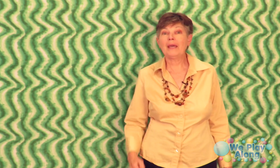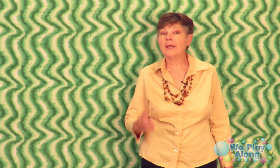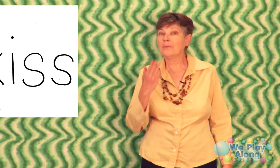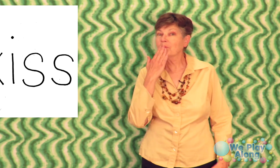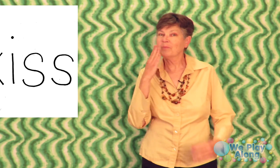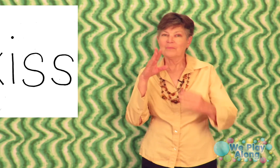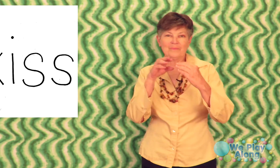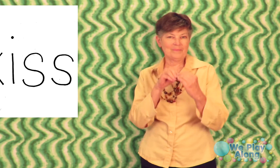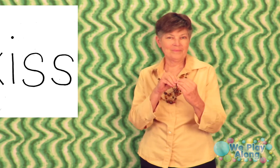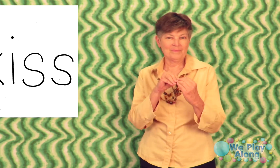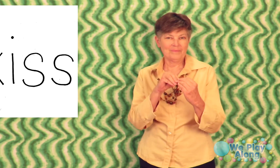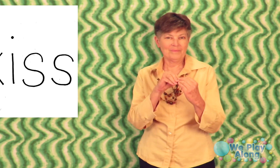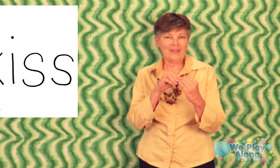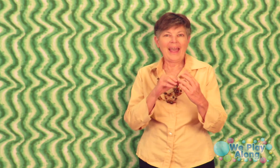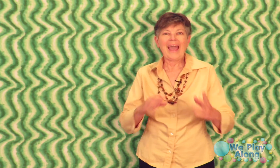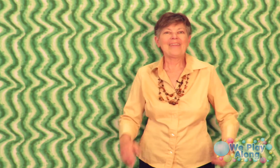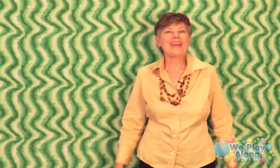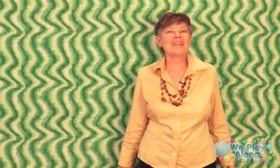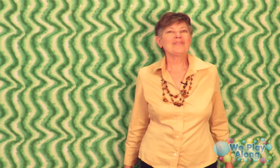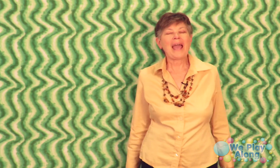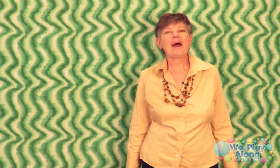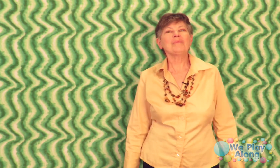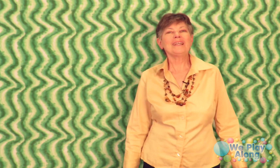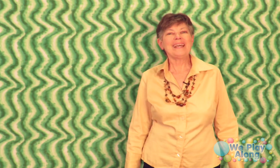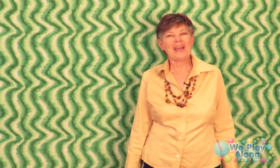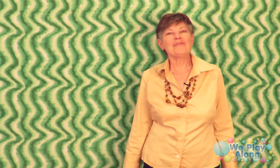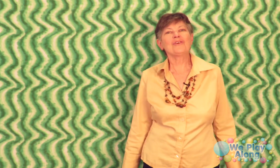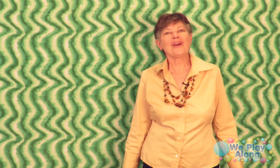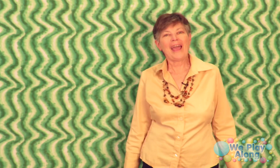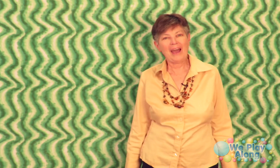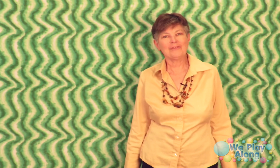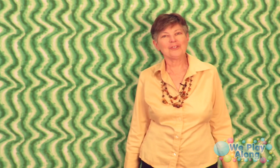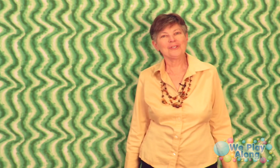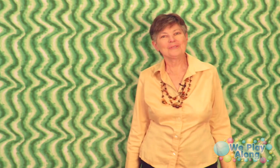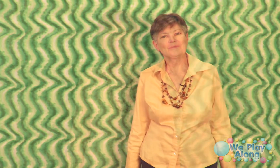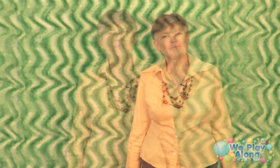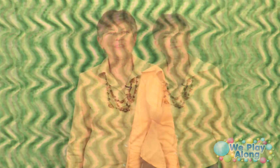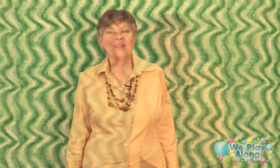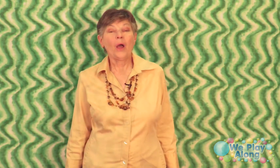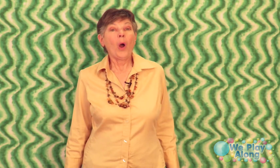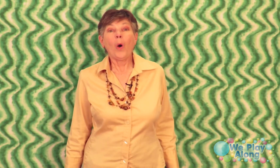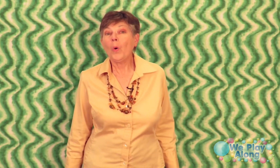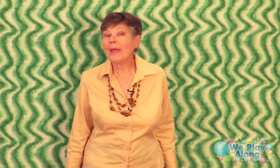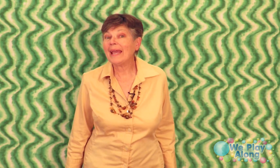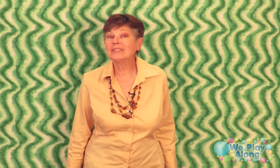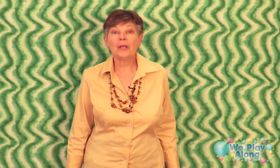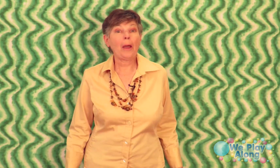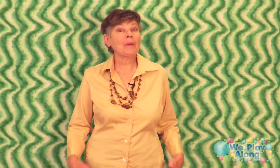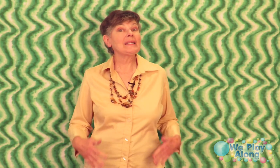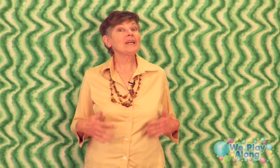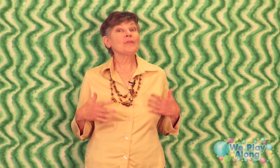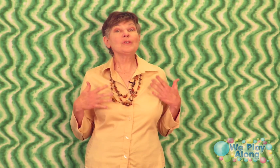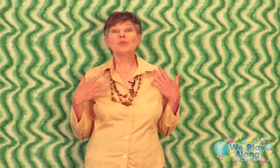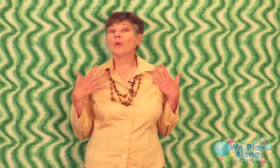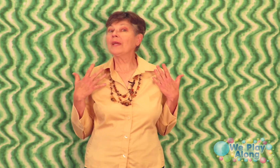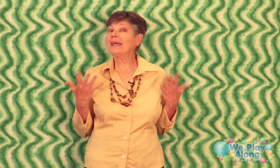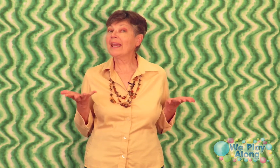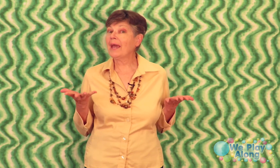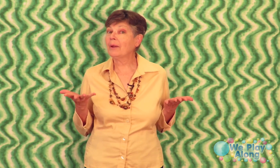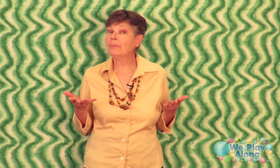big... and they lived happily ever after. Okay, so now I'm going to tell the story again, but